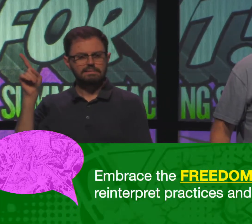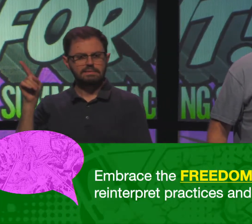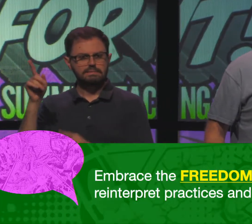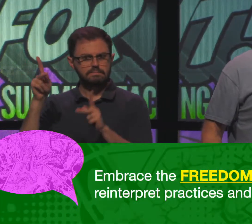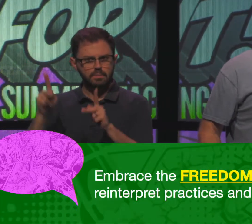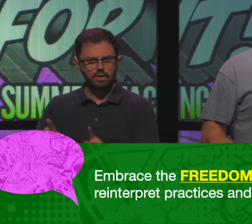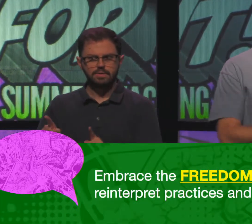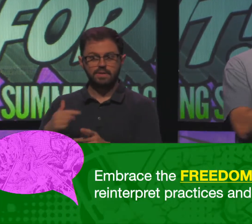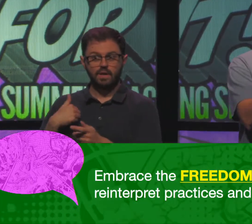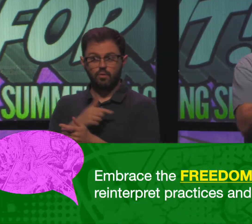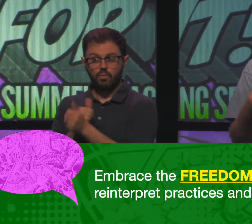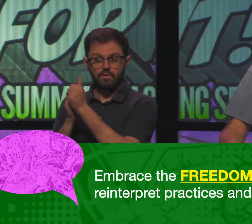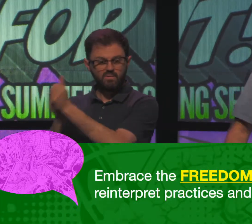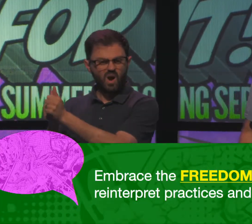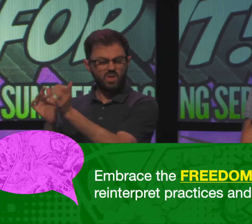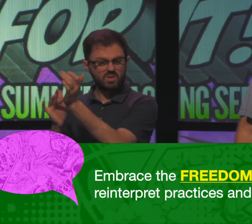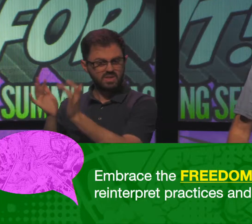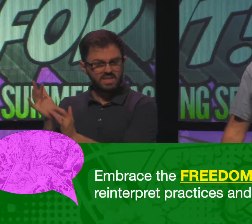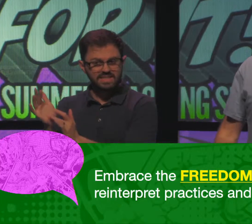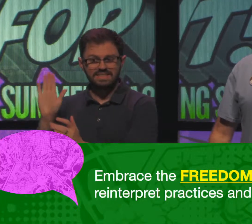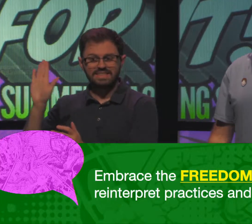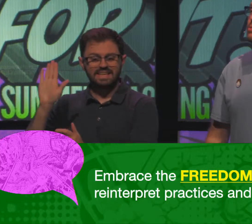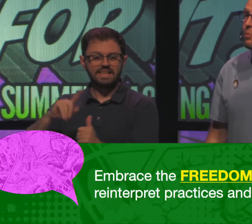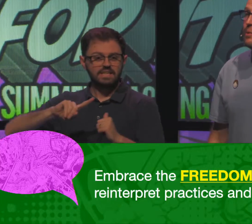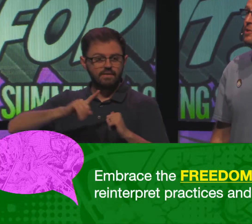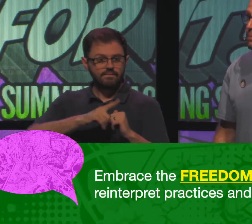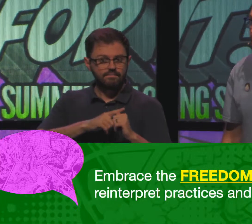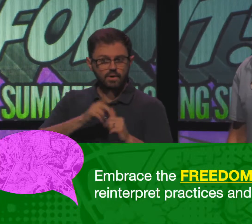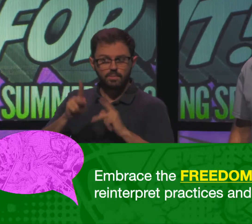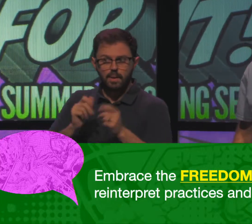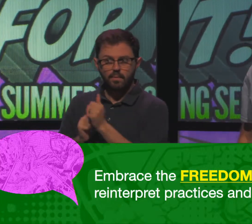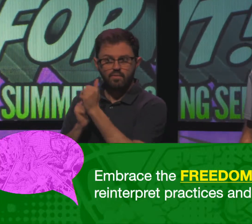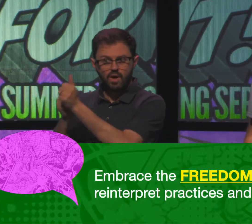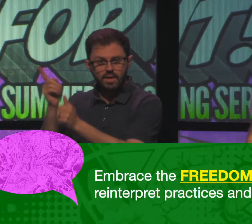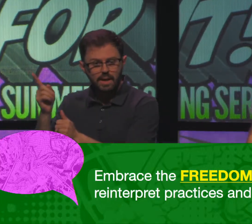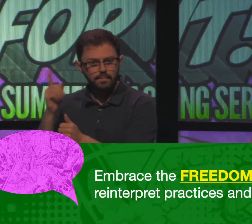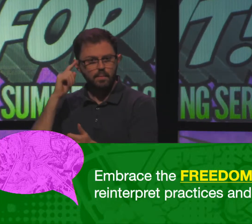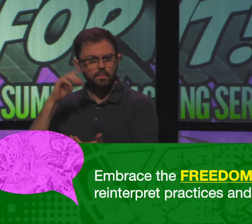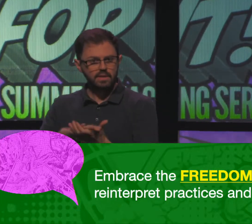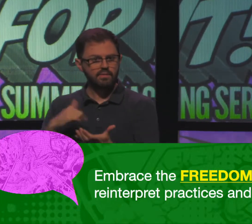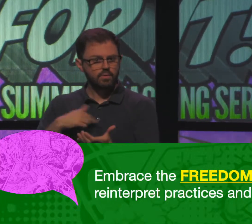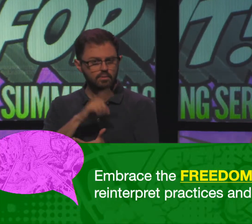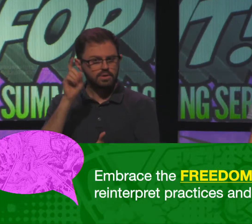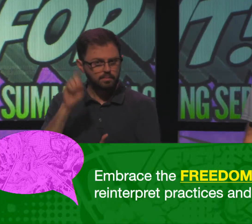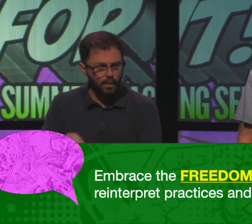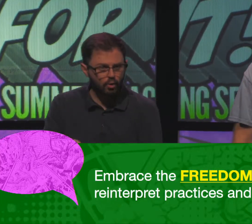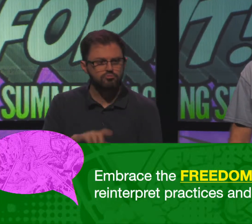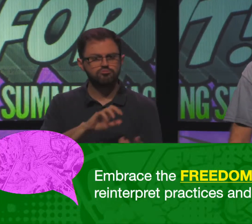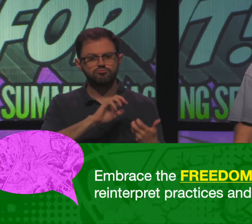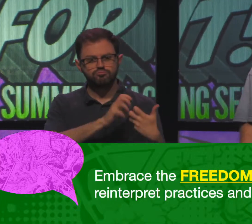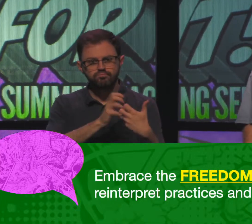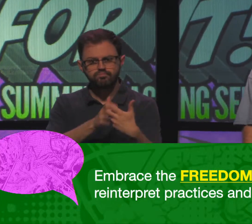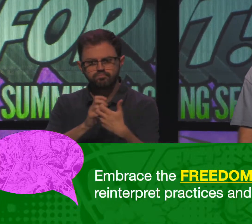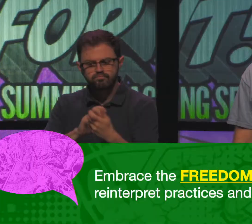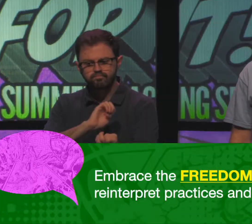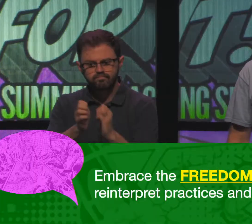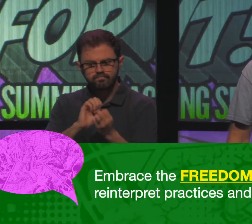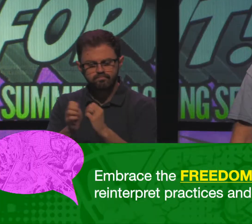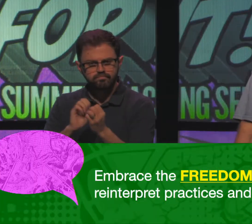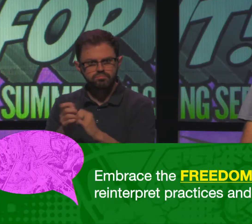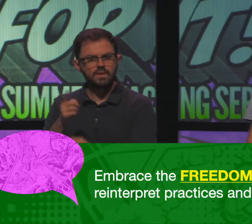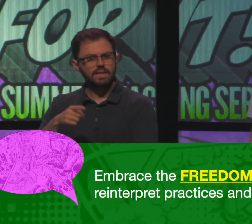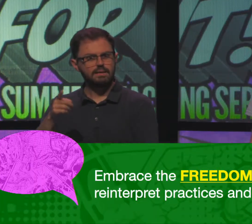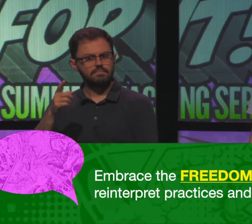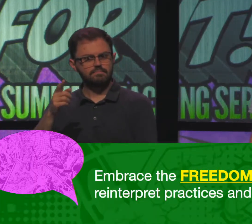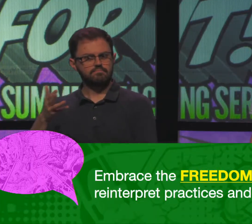Nazareth, that his earliest followers believed that that's what we were supposed to do. That we were supposed to evolve, we were supposed to